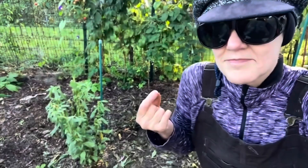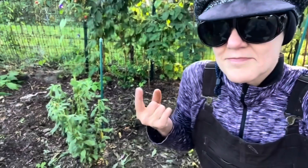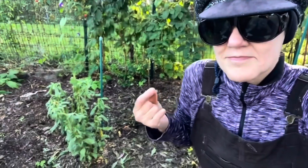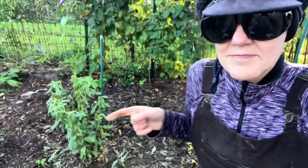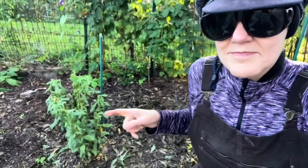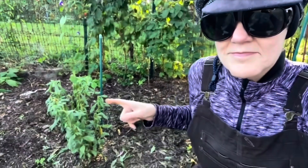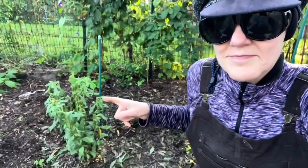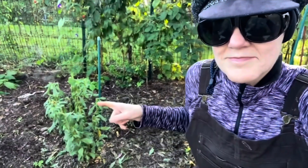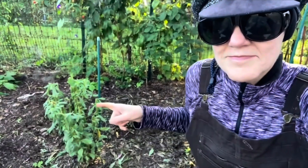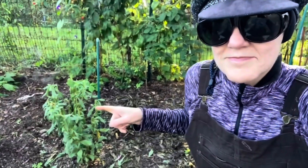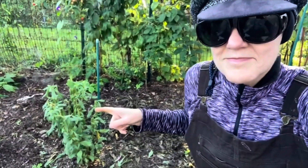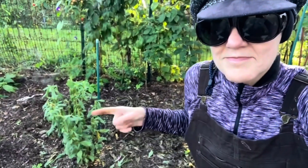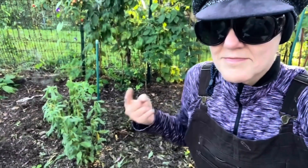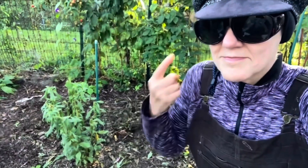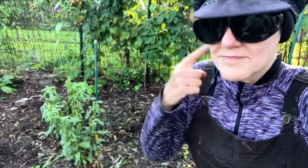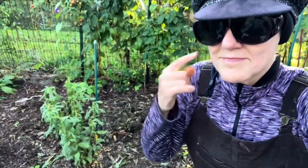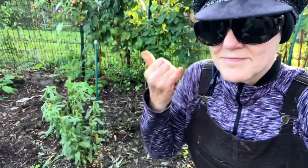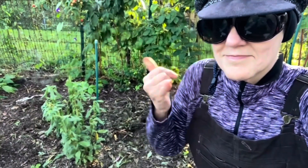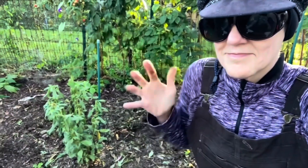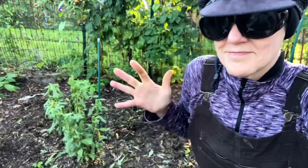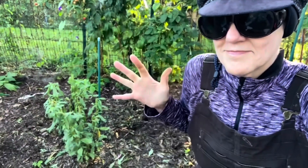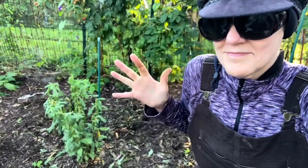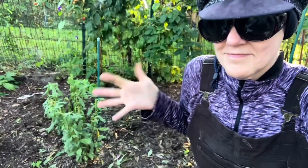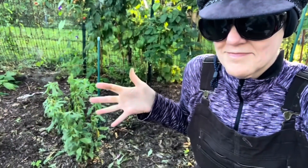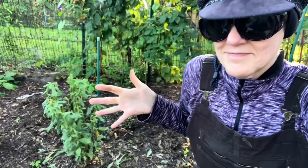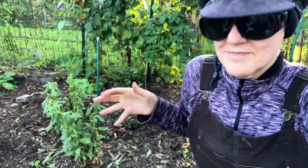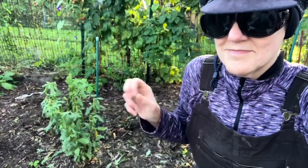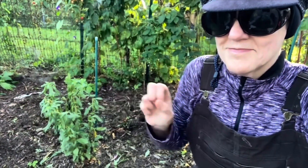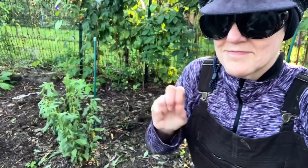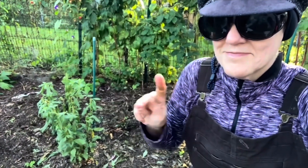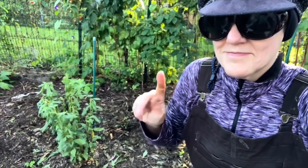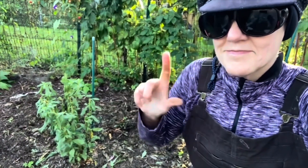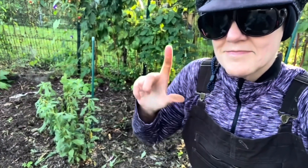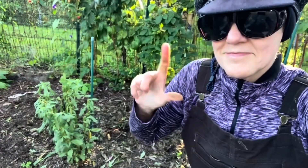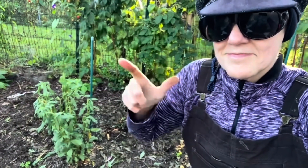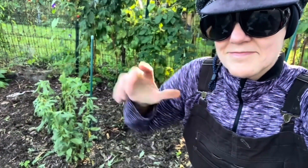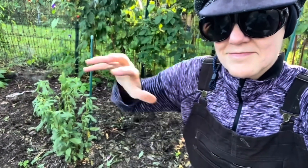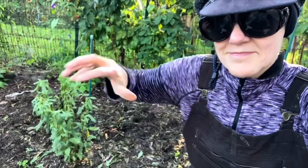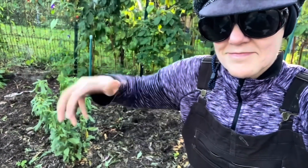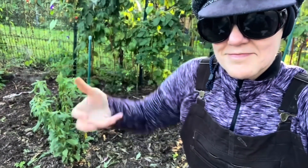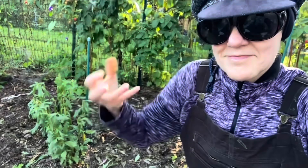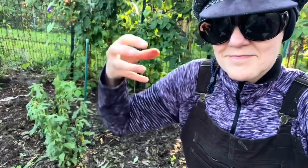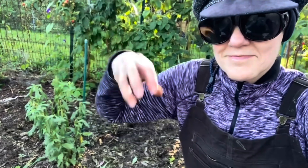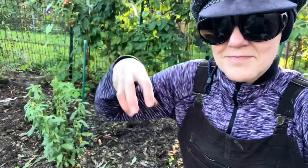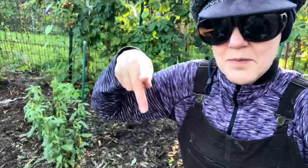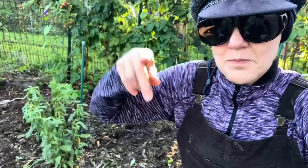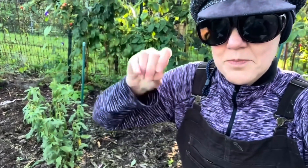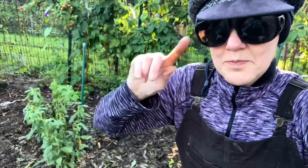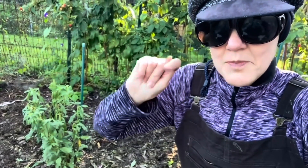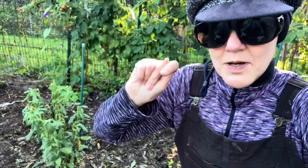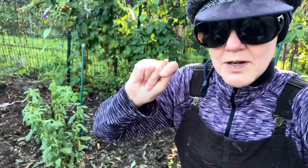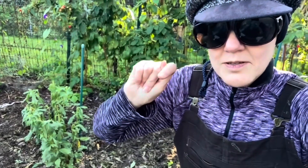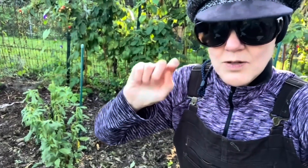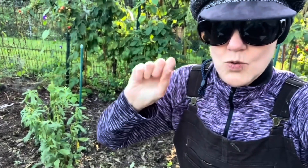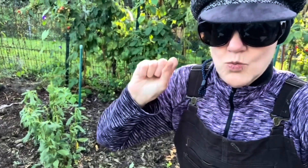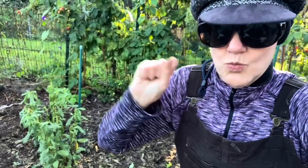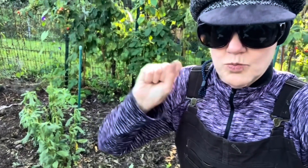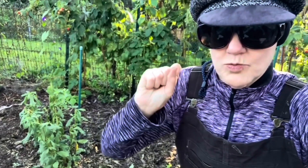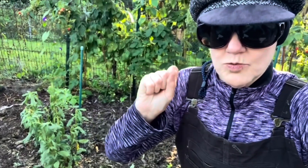Now what am I gonna do with this plant? Well, for now we're gonna leave it, but we're gonna come back later, dig it up, and put it in a pot